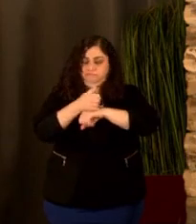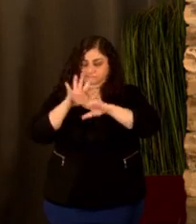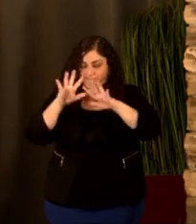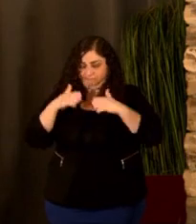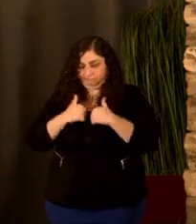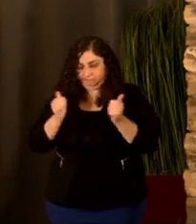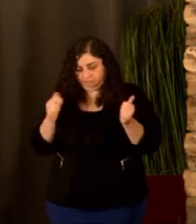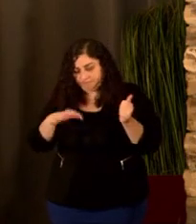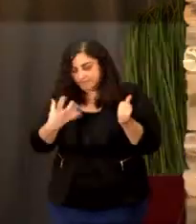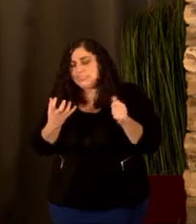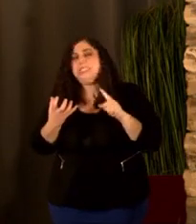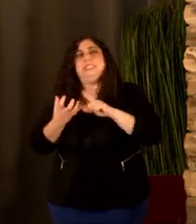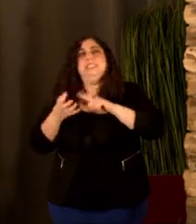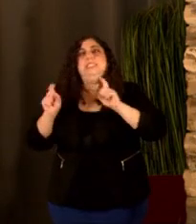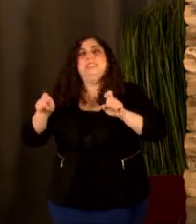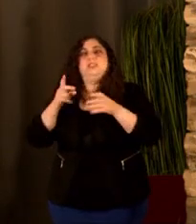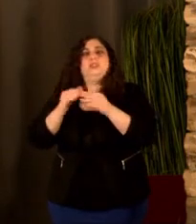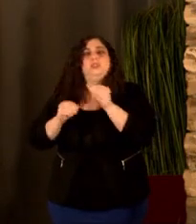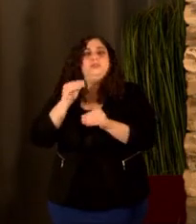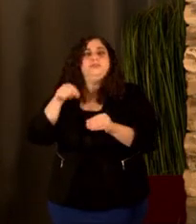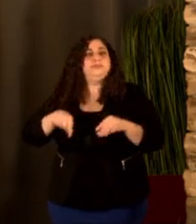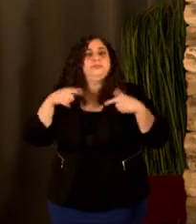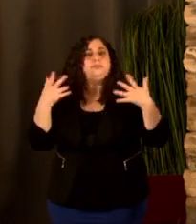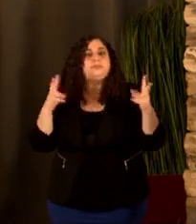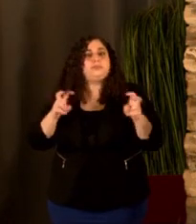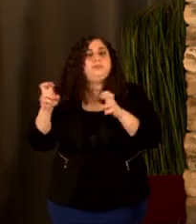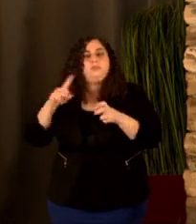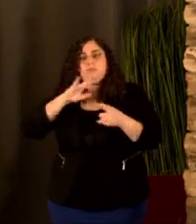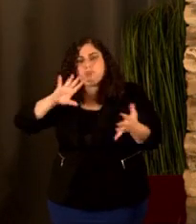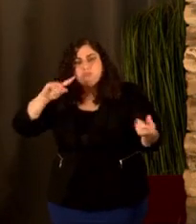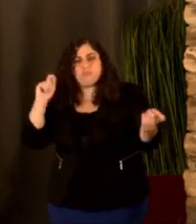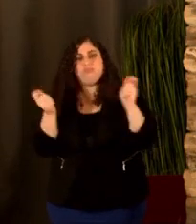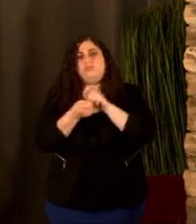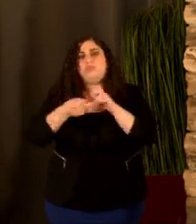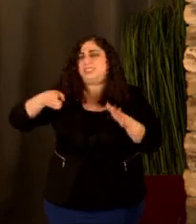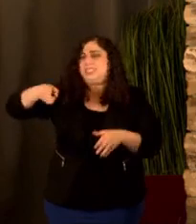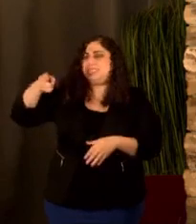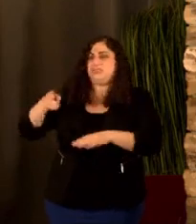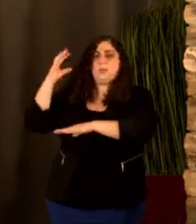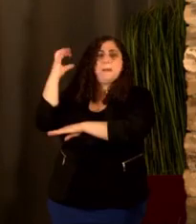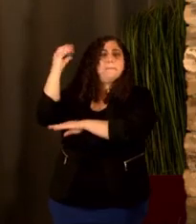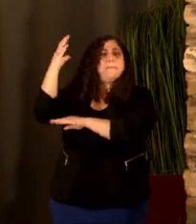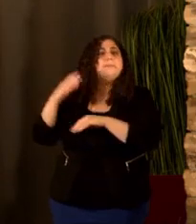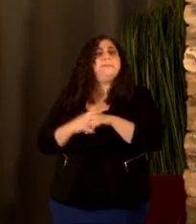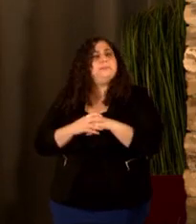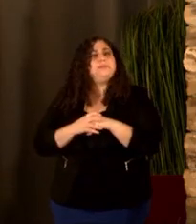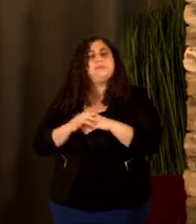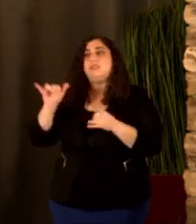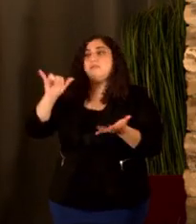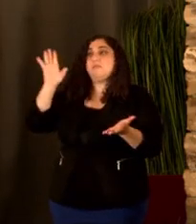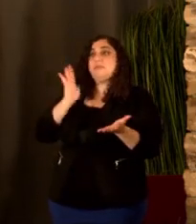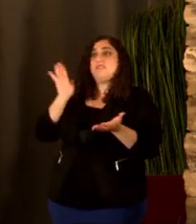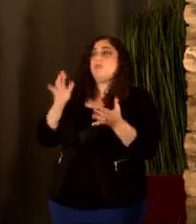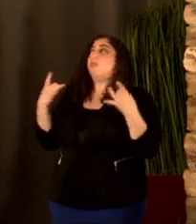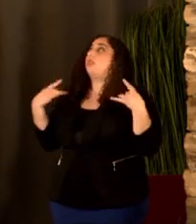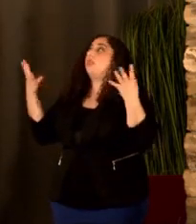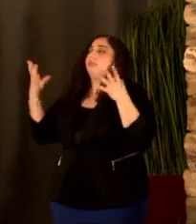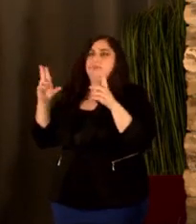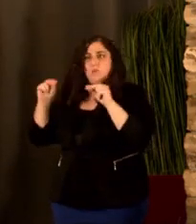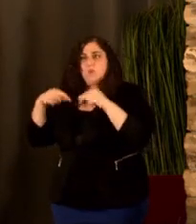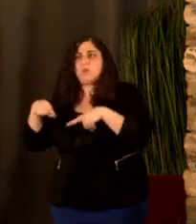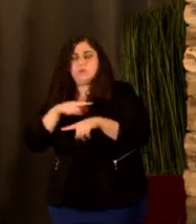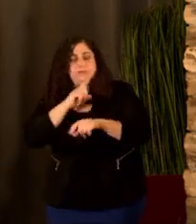truly transformative. What we're announcing here today is truly historic. It's unprecedented, not just in California history. What we're announcing today is